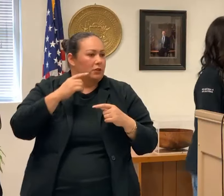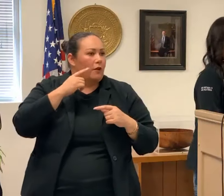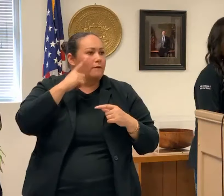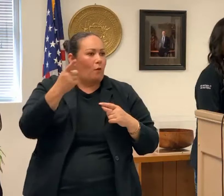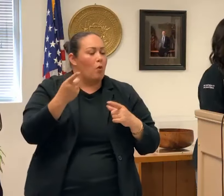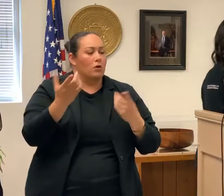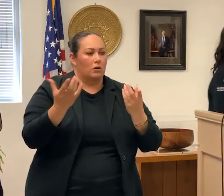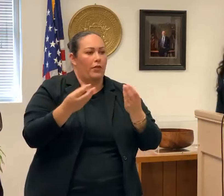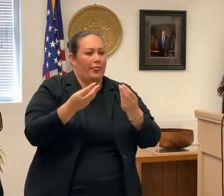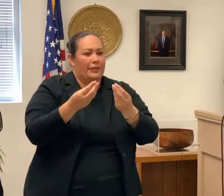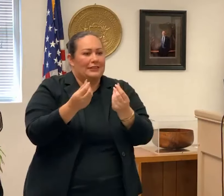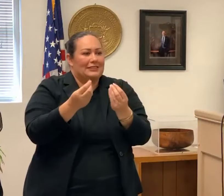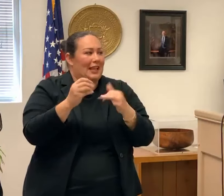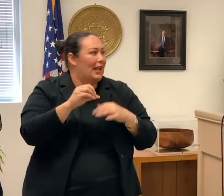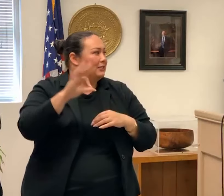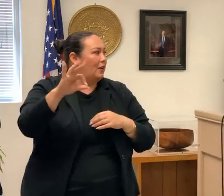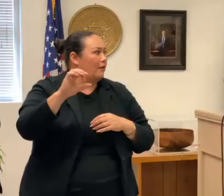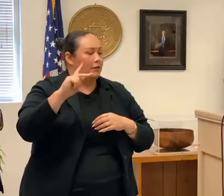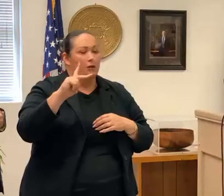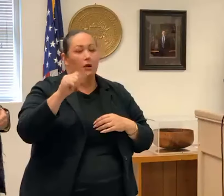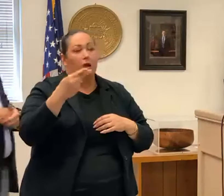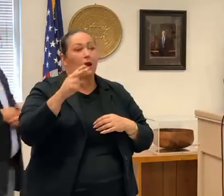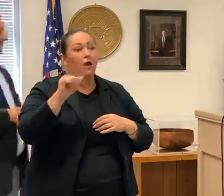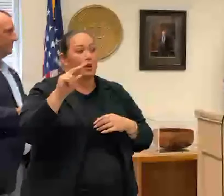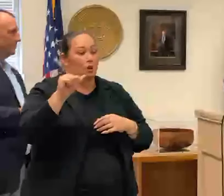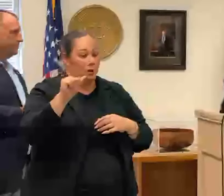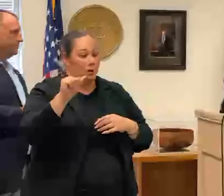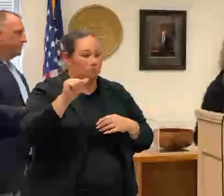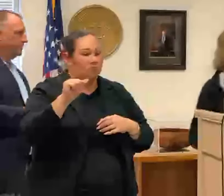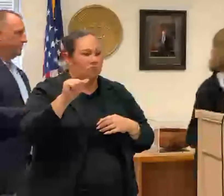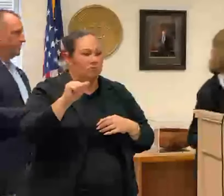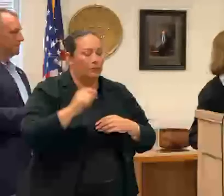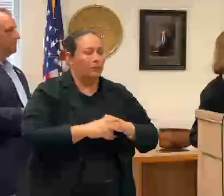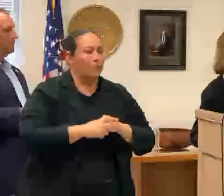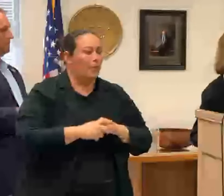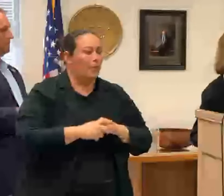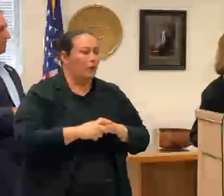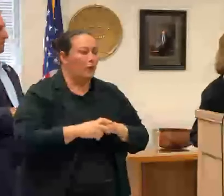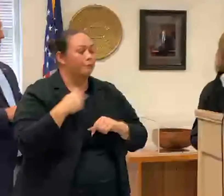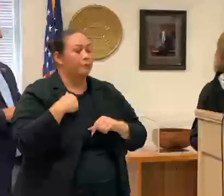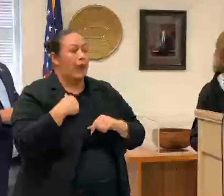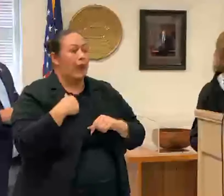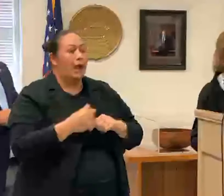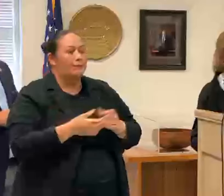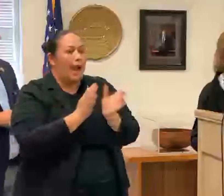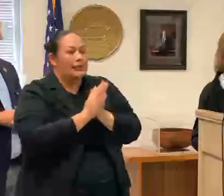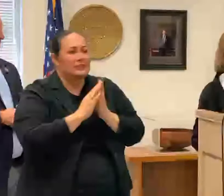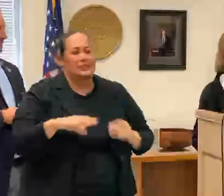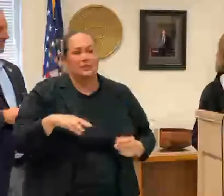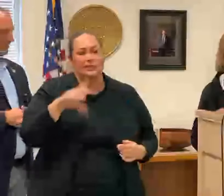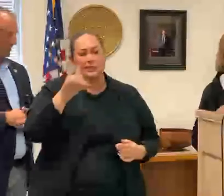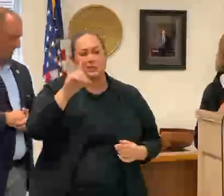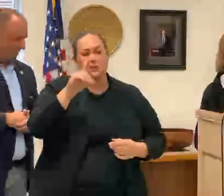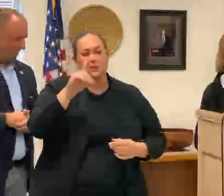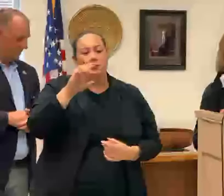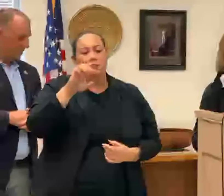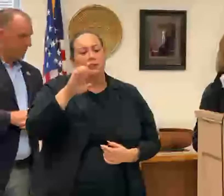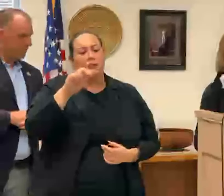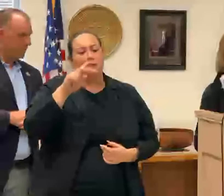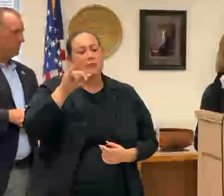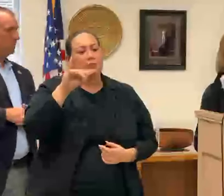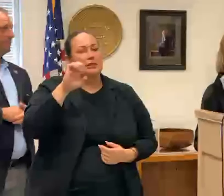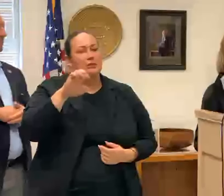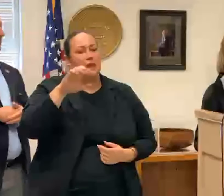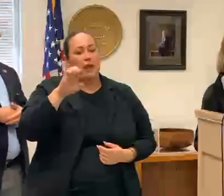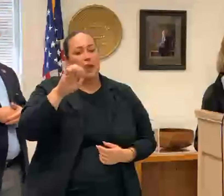Chelsea. Give us a minute. Yeah, so I am asking Denise Everhart, who is responsible for